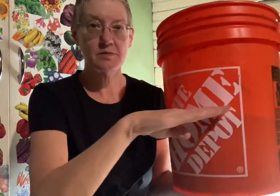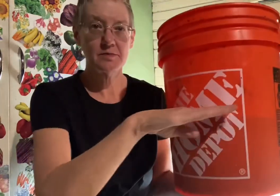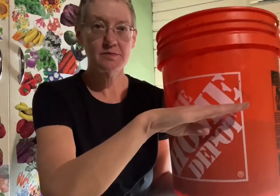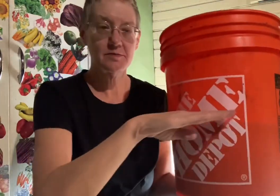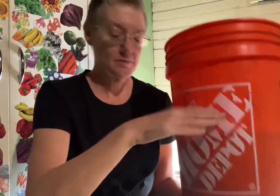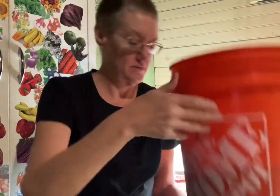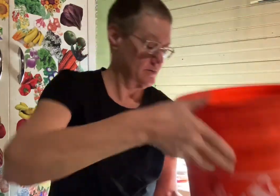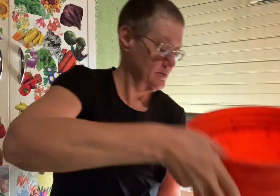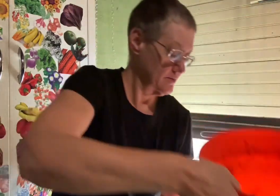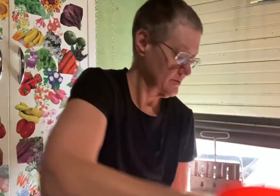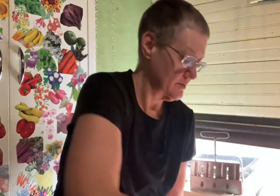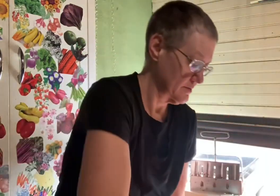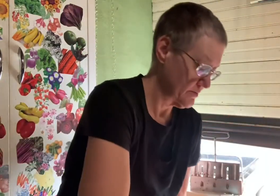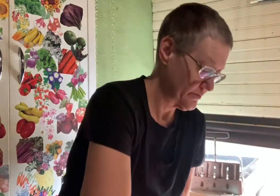right up to here.